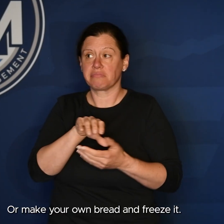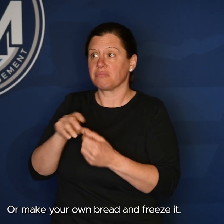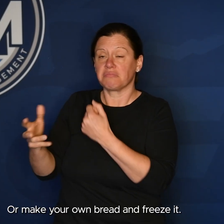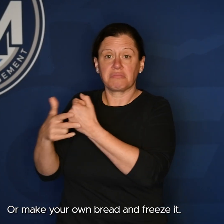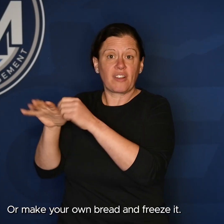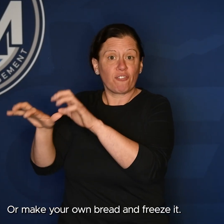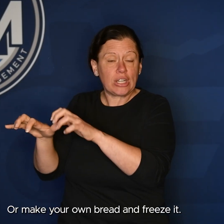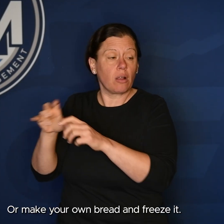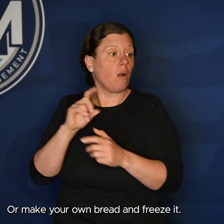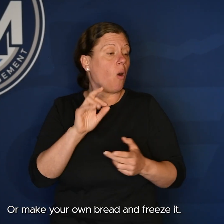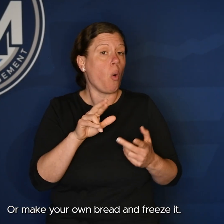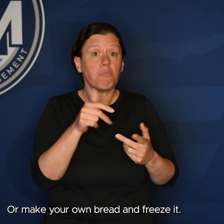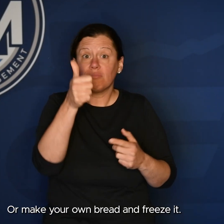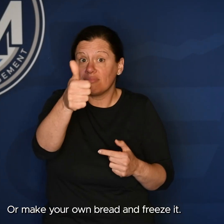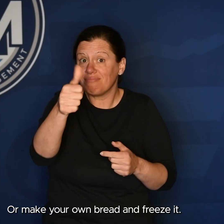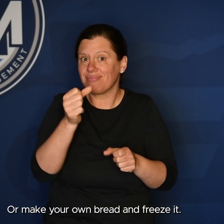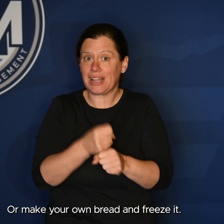Or make your own bread and freeze it.